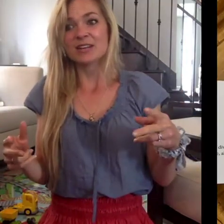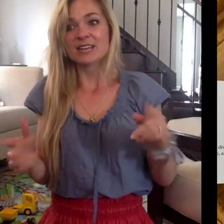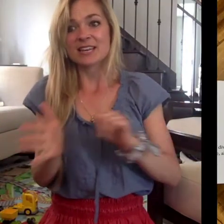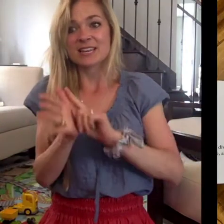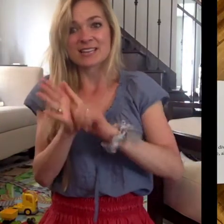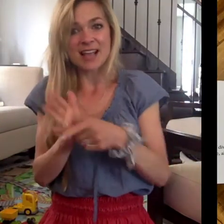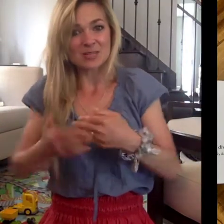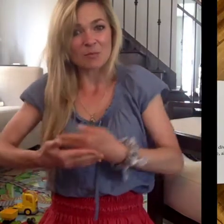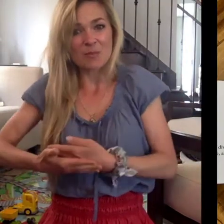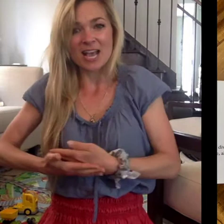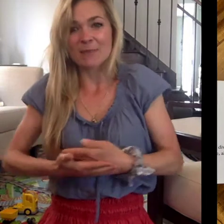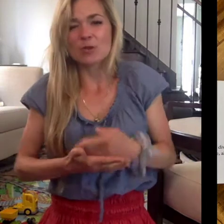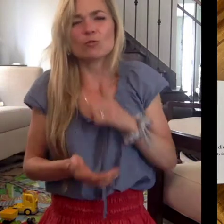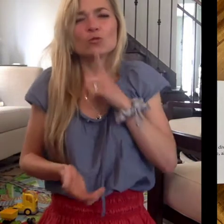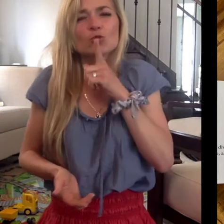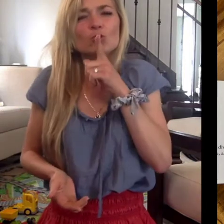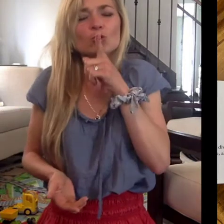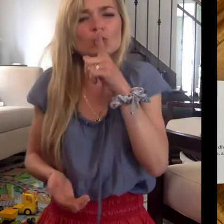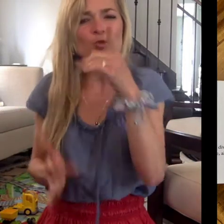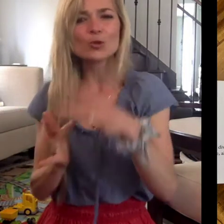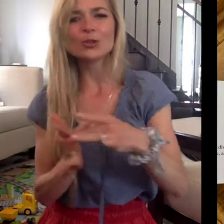But that very